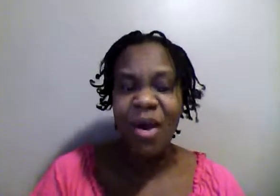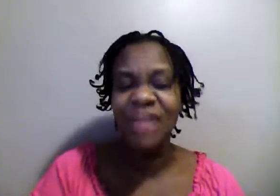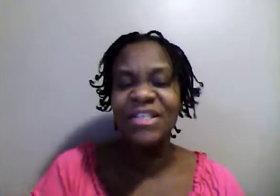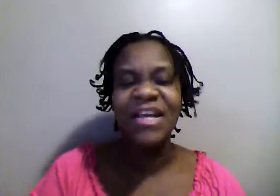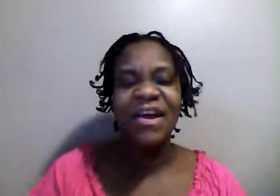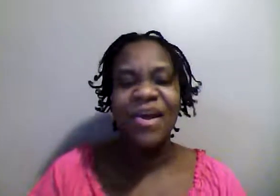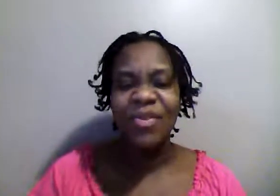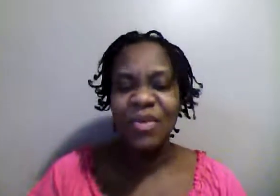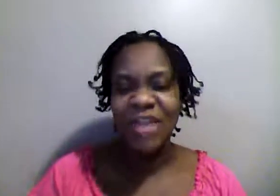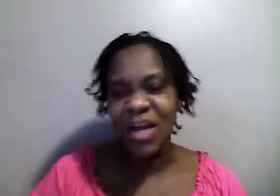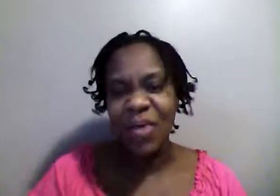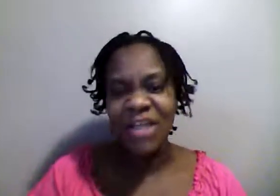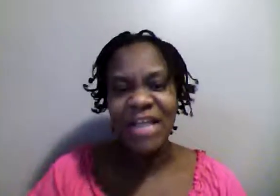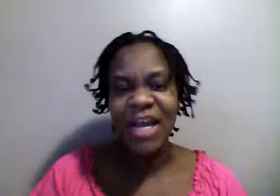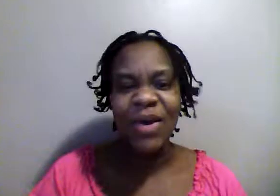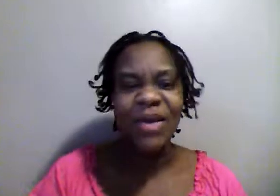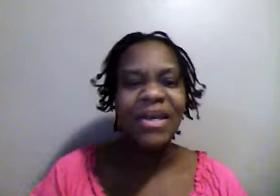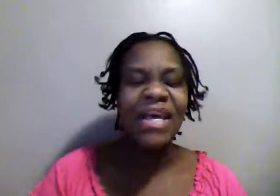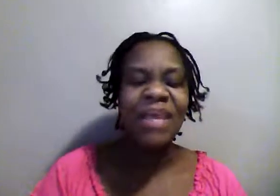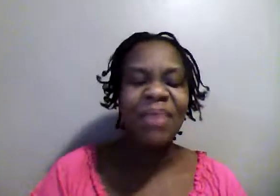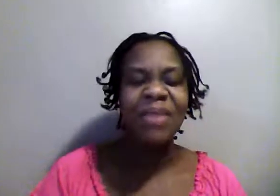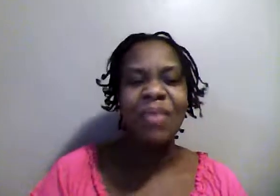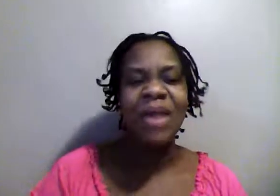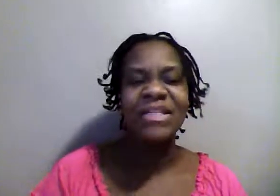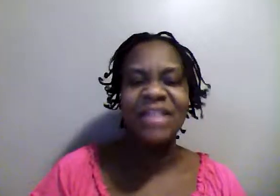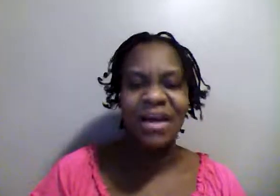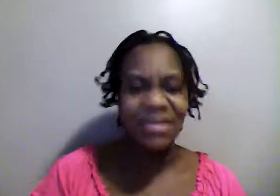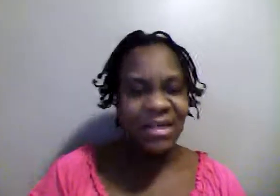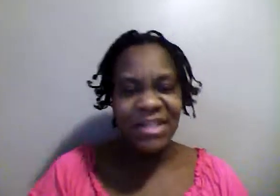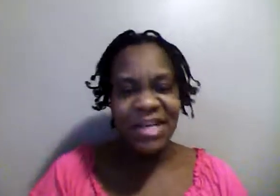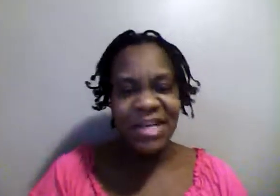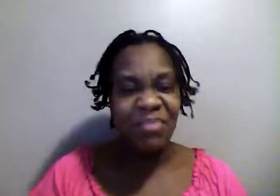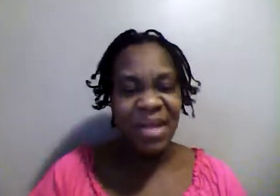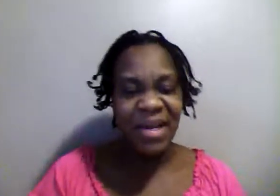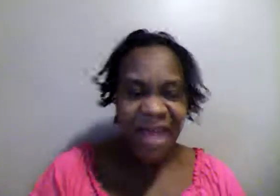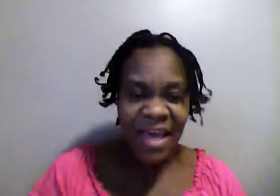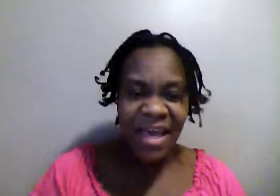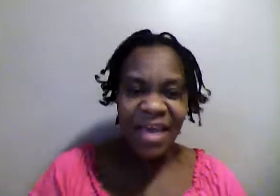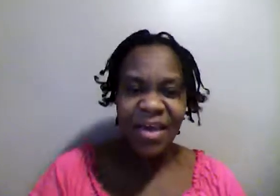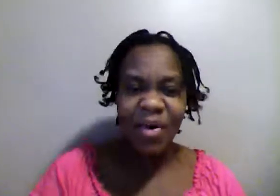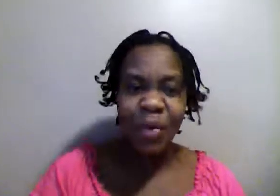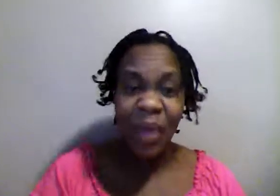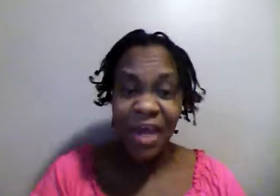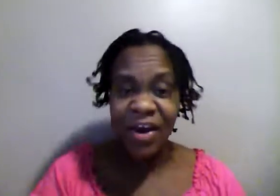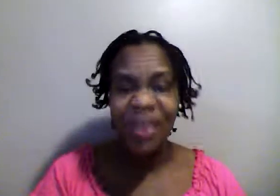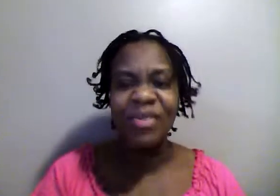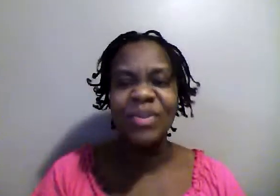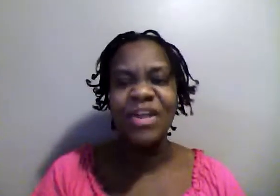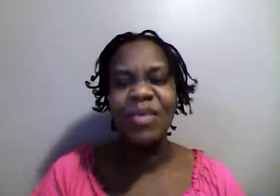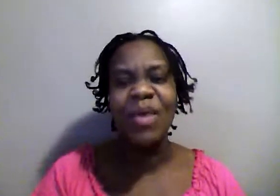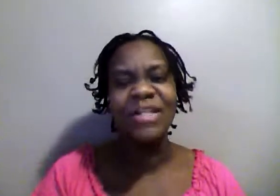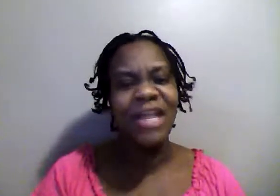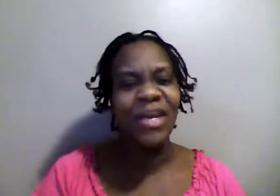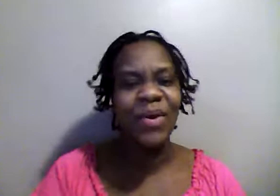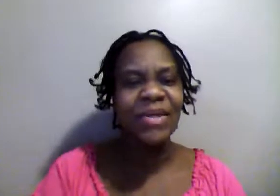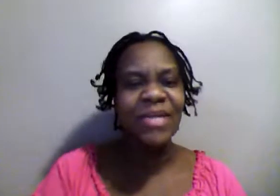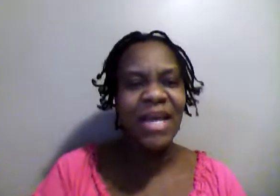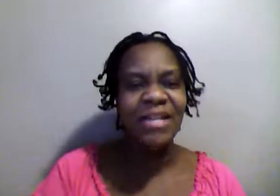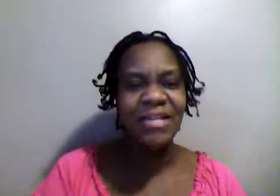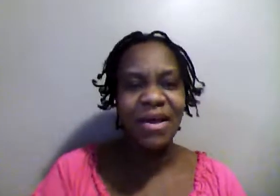ones. Those are the ones that you're going to keep, and the ones that tend to be leggy or weaker, those are the ones that you're going to get